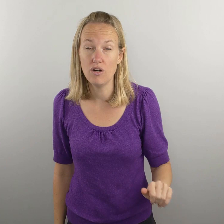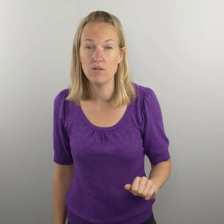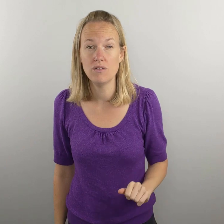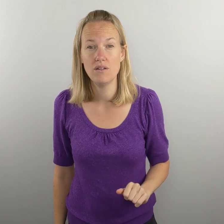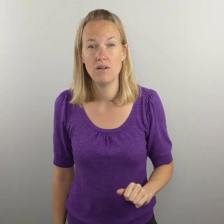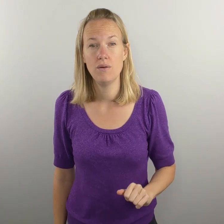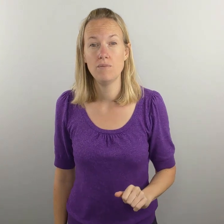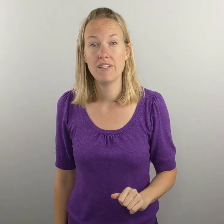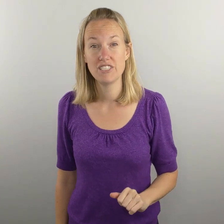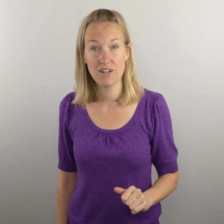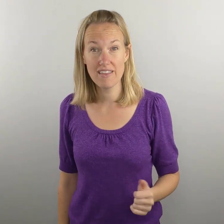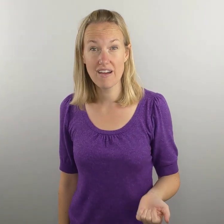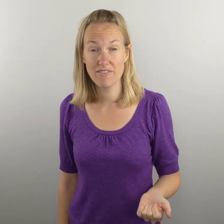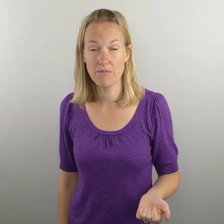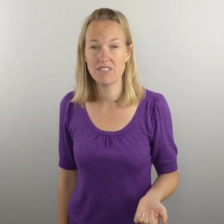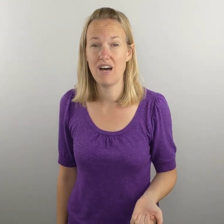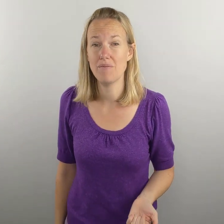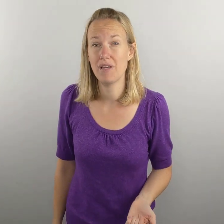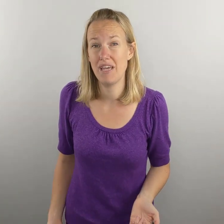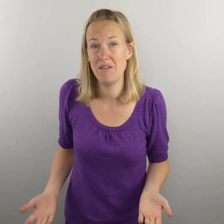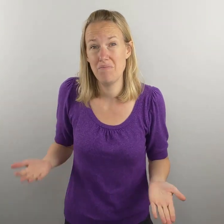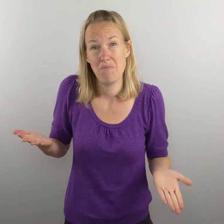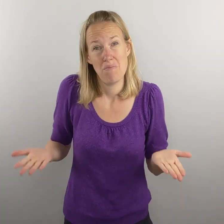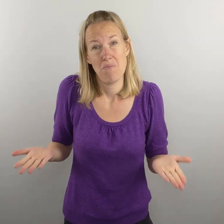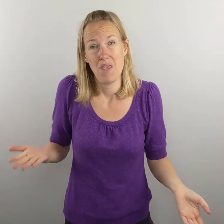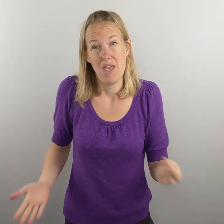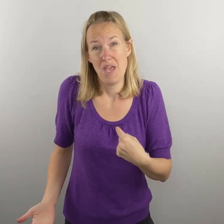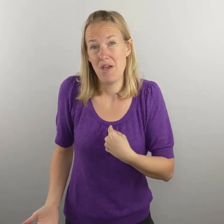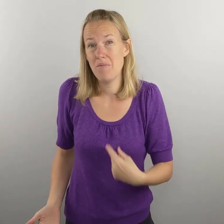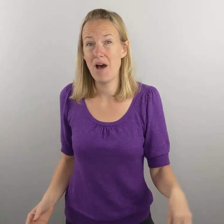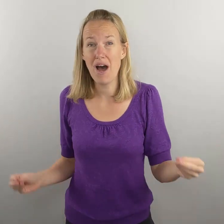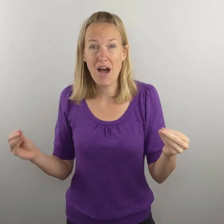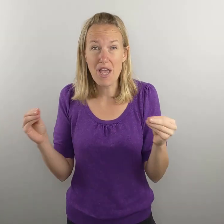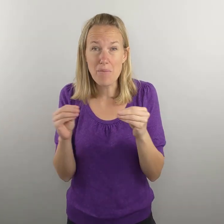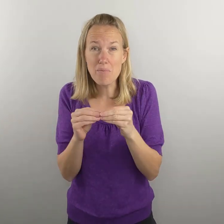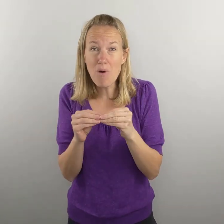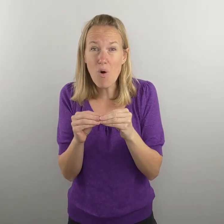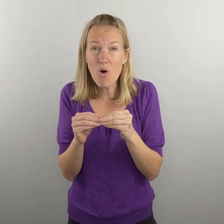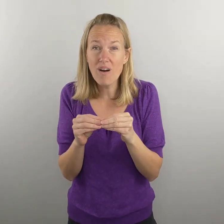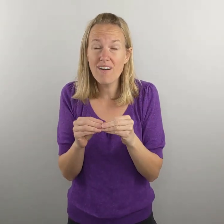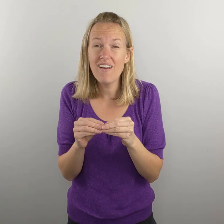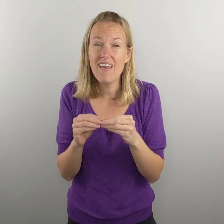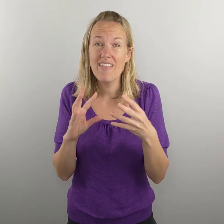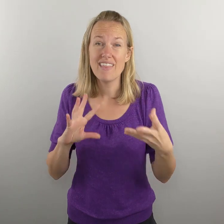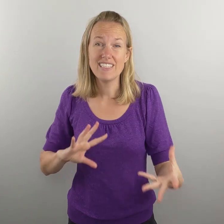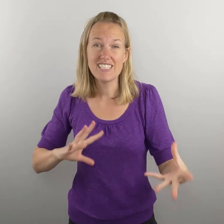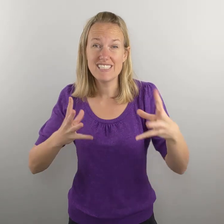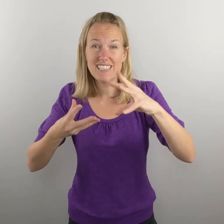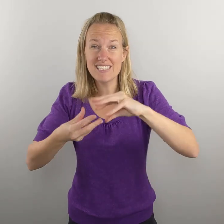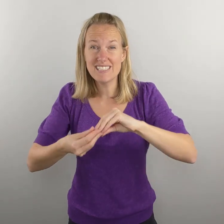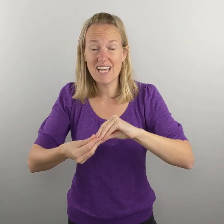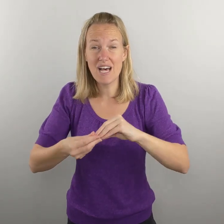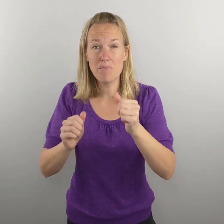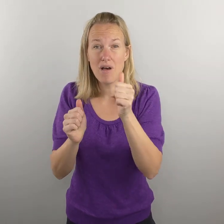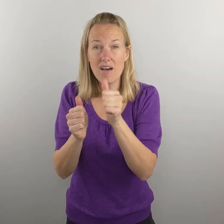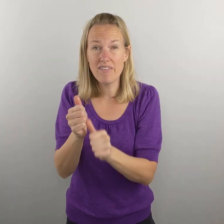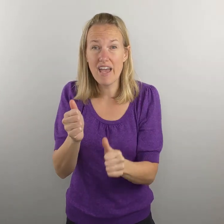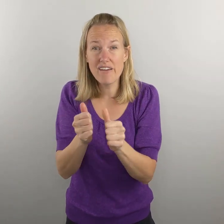low. Let's try that from the top, okay? Am I more than just the sum of